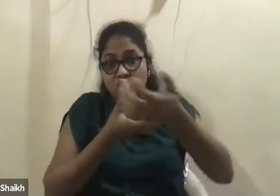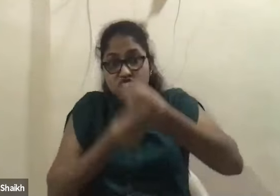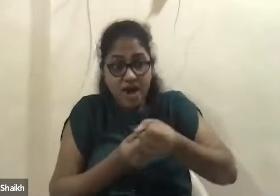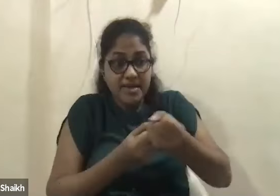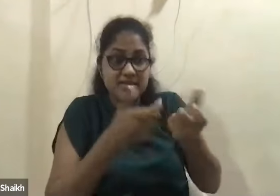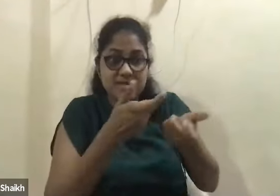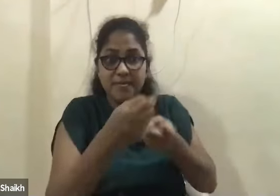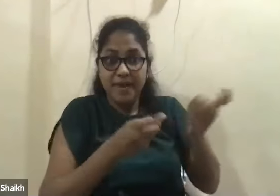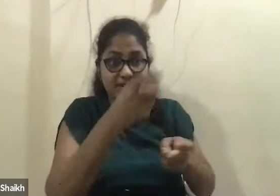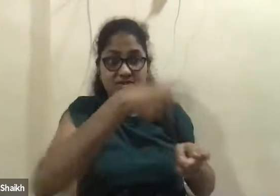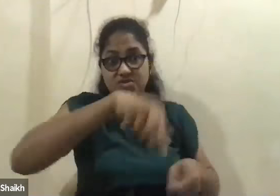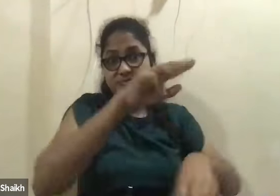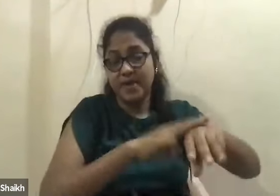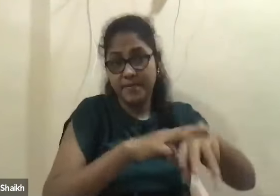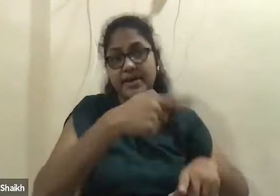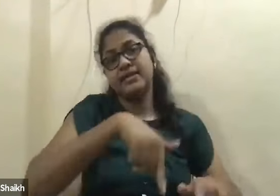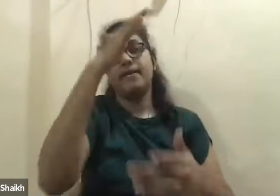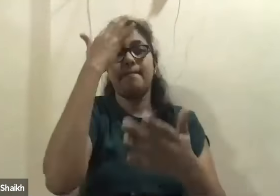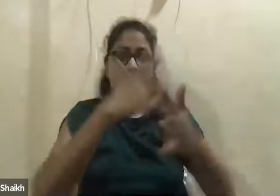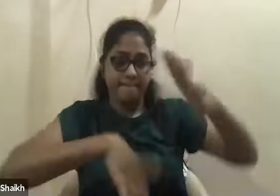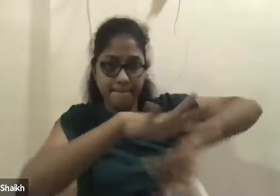fit, including, if warranted,